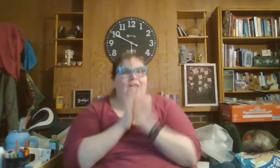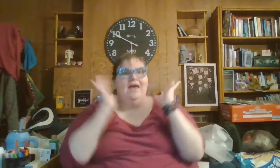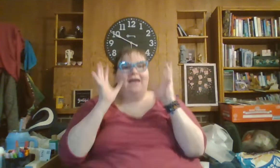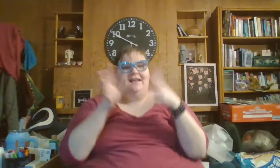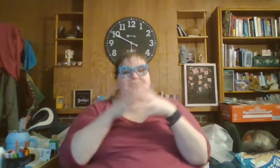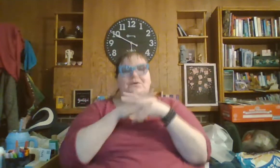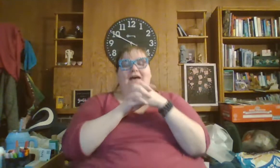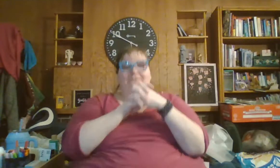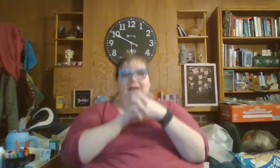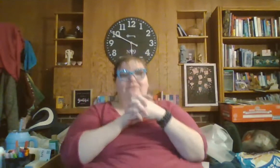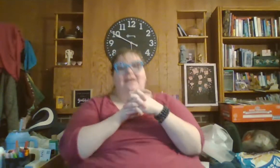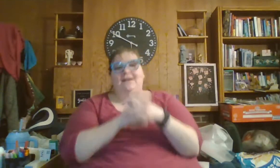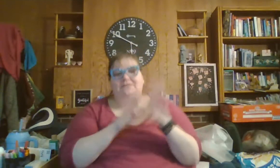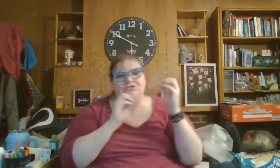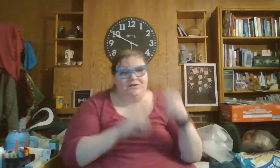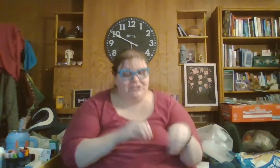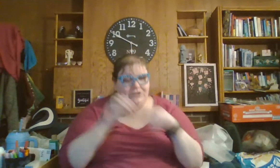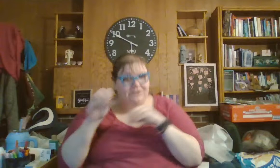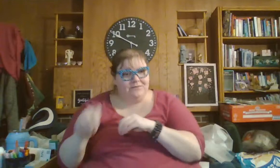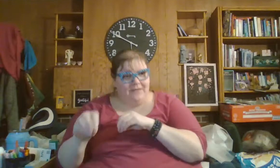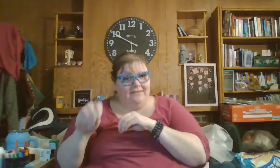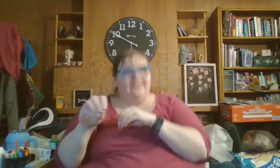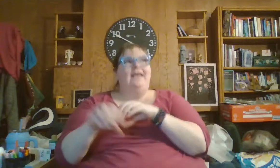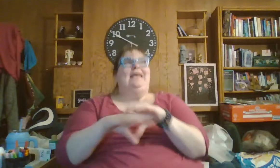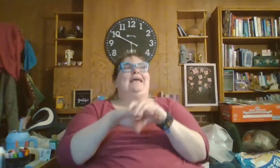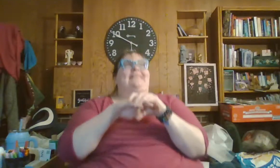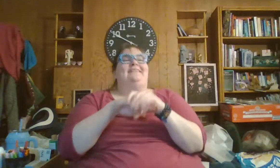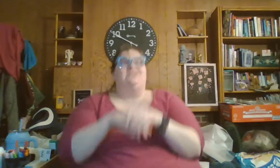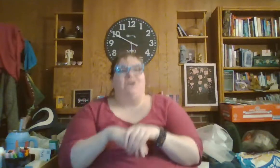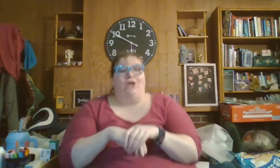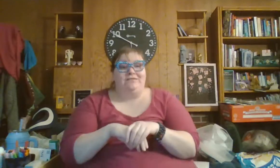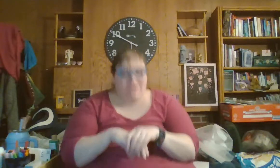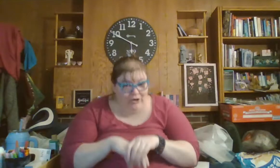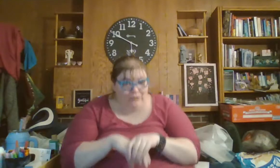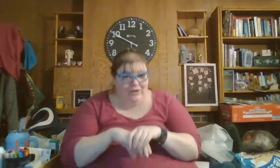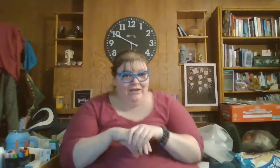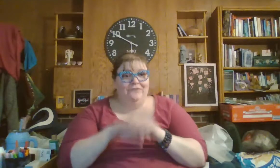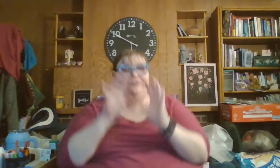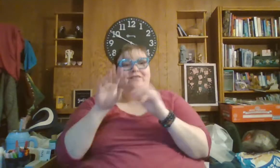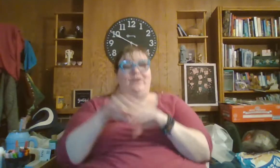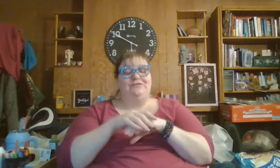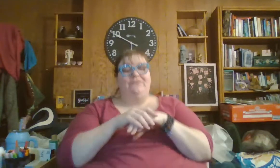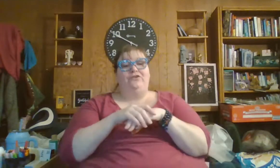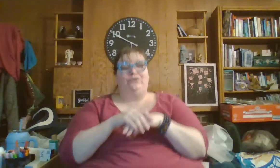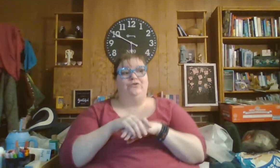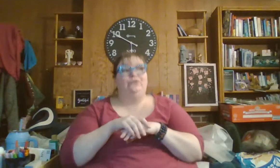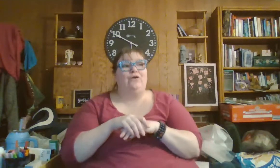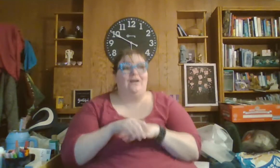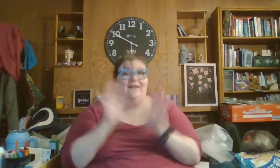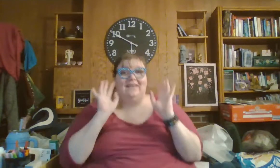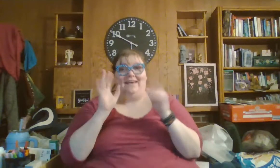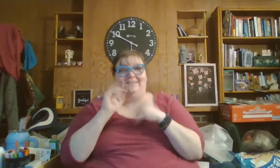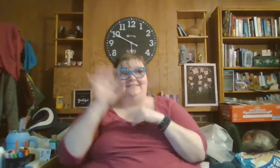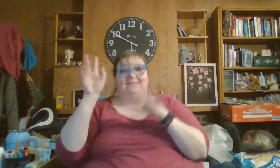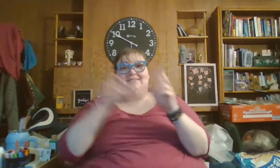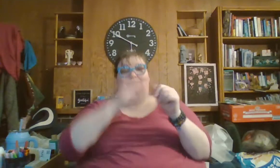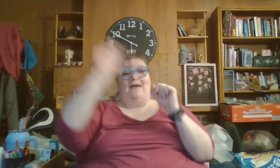and I do have that right now. It's $22 a month. There's also, for those of you who are like, yeah, this is awesome, I am